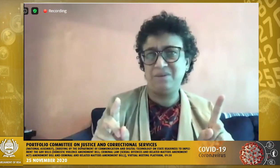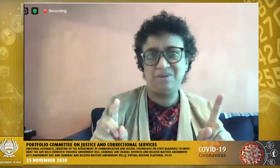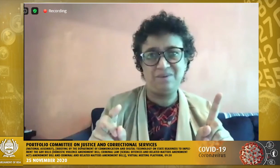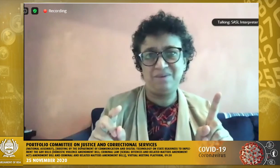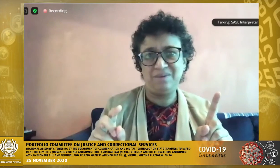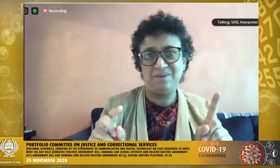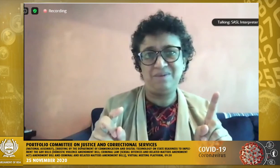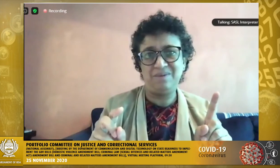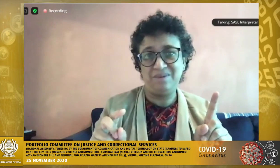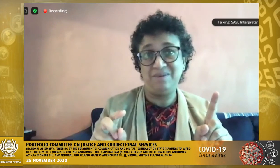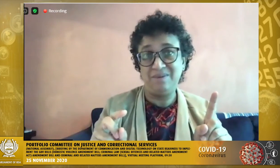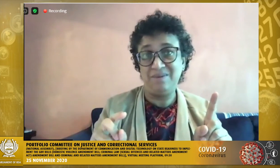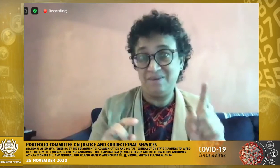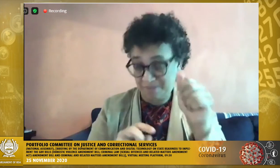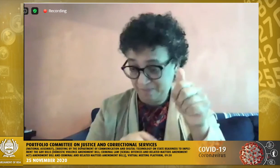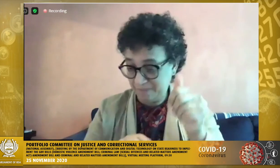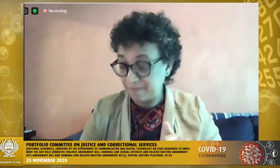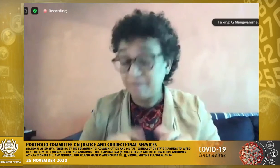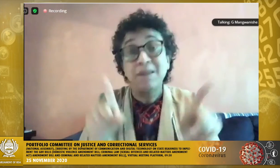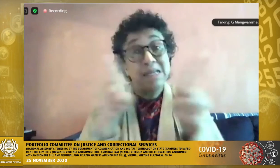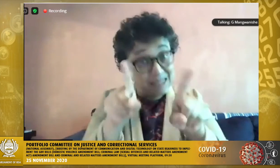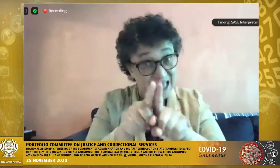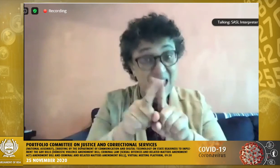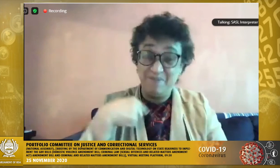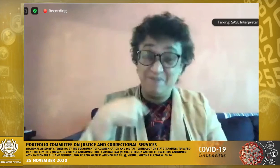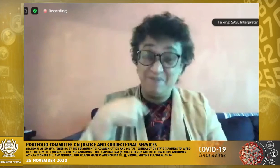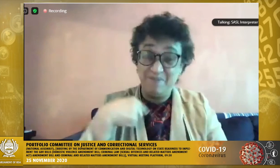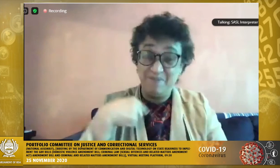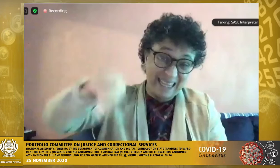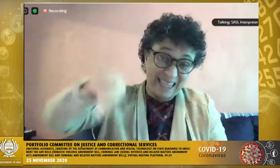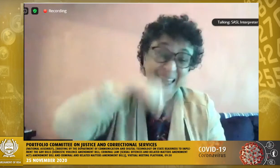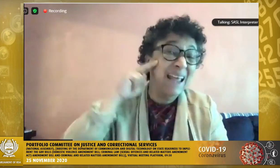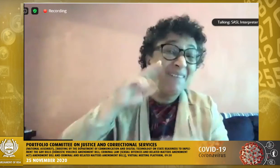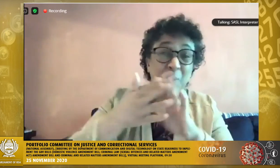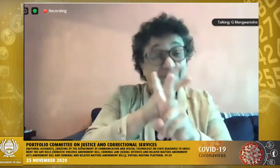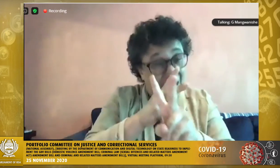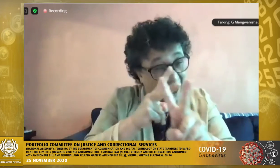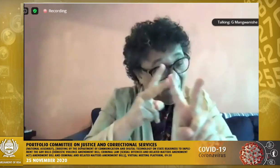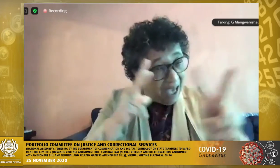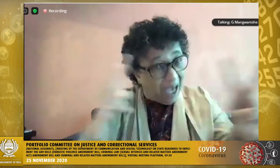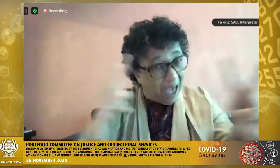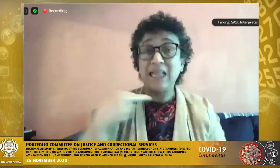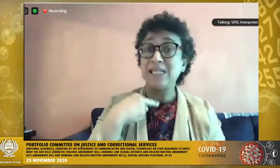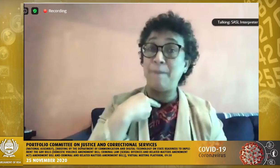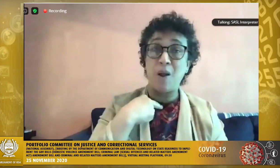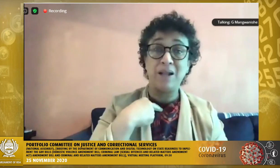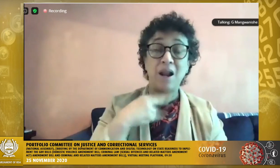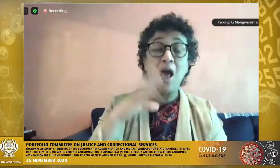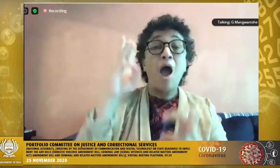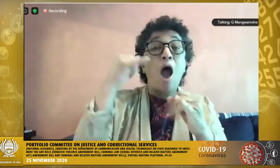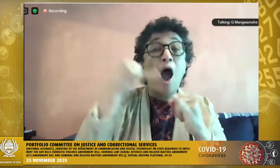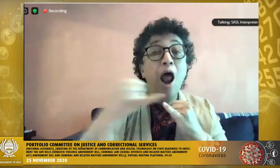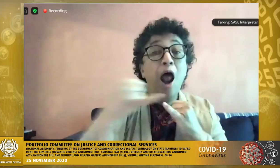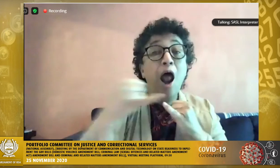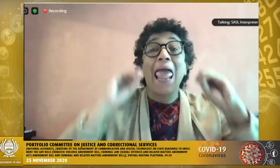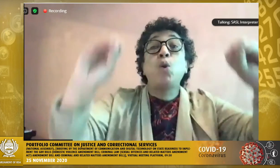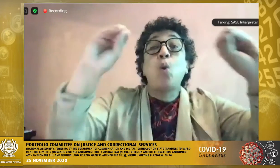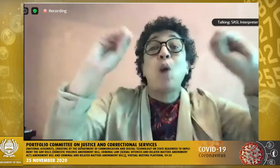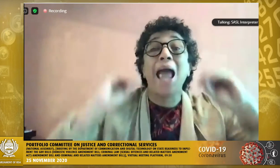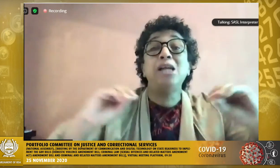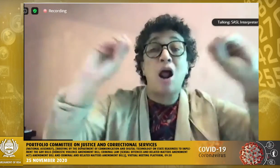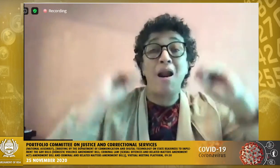department doing to spread awareness, spread education to children in terms of things like that? And